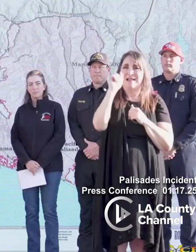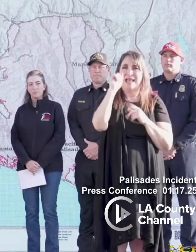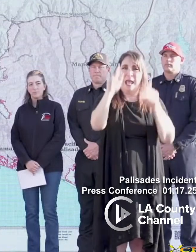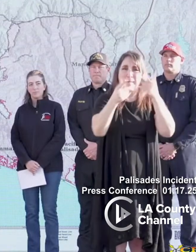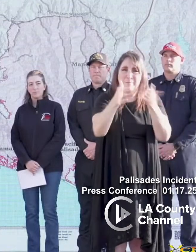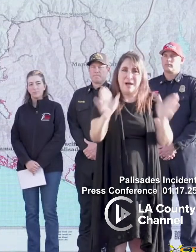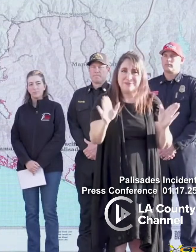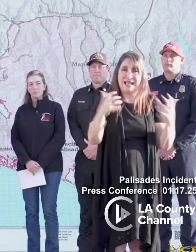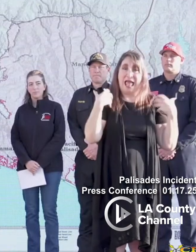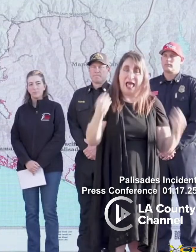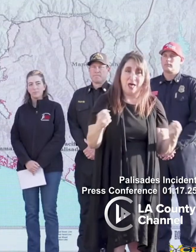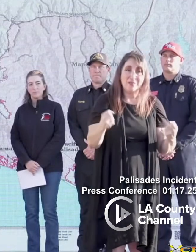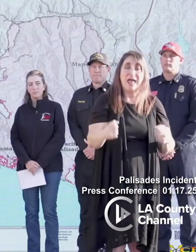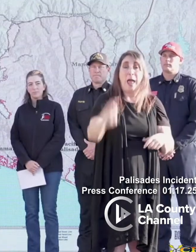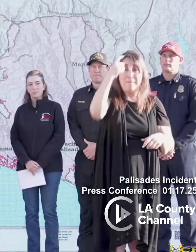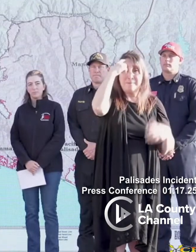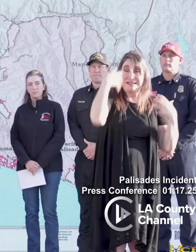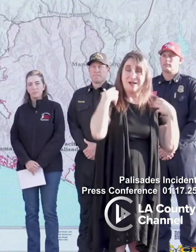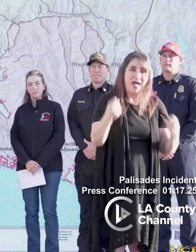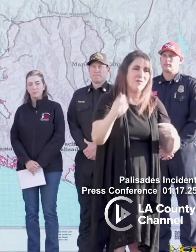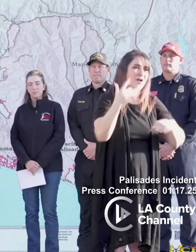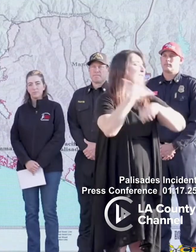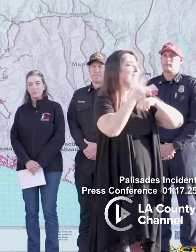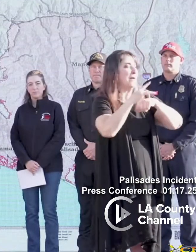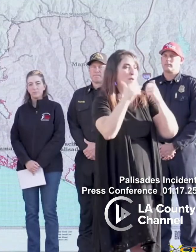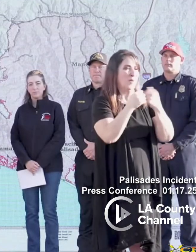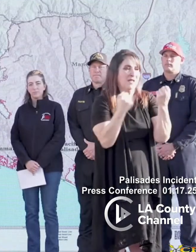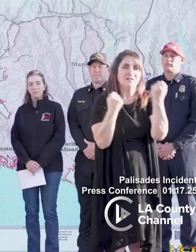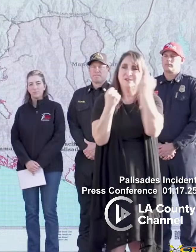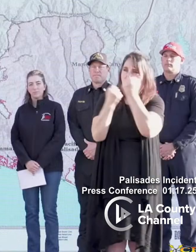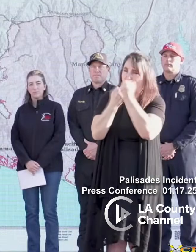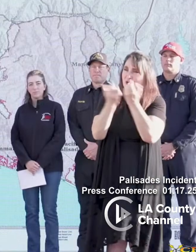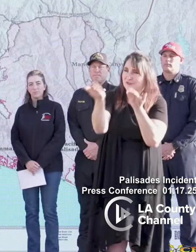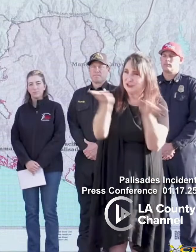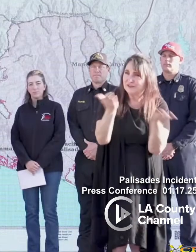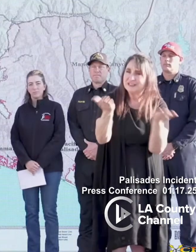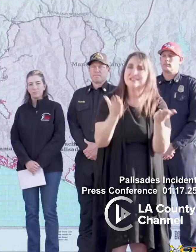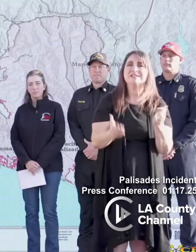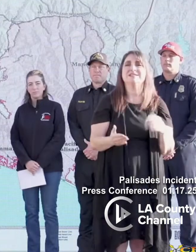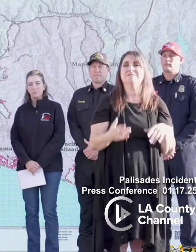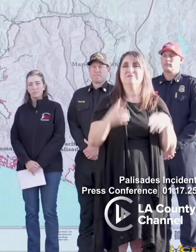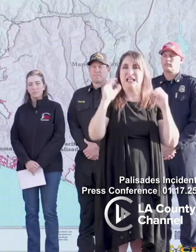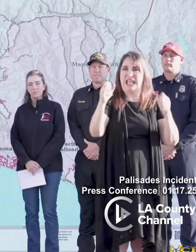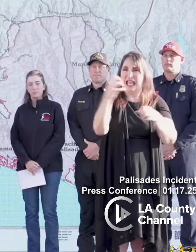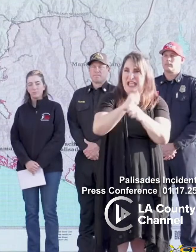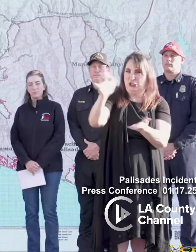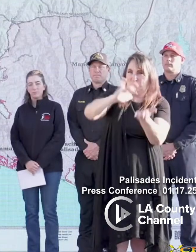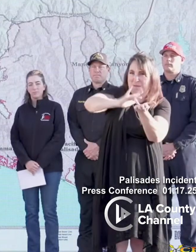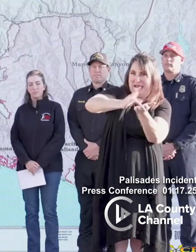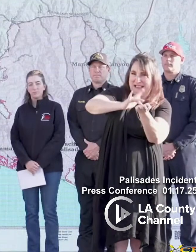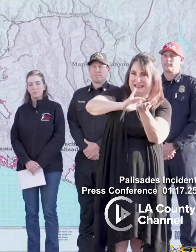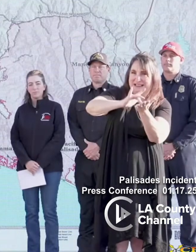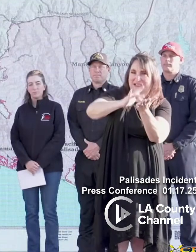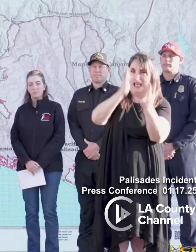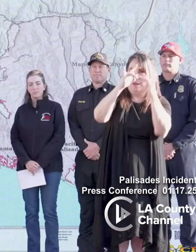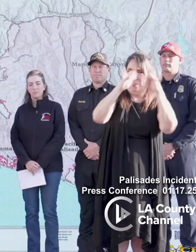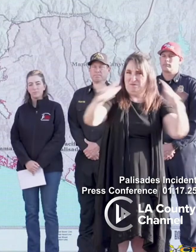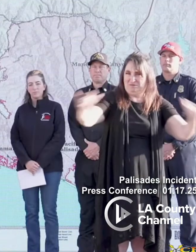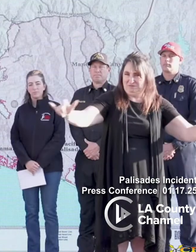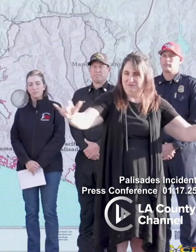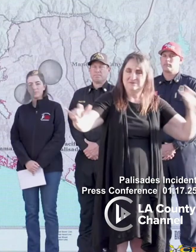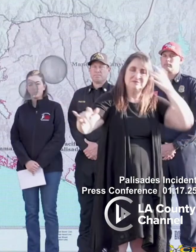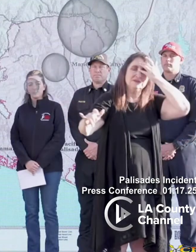Mental Health are available with supportive services, access to prescriptions, and more. We